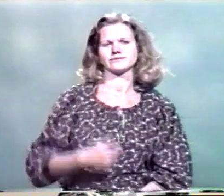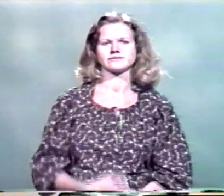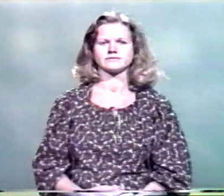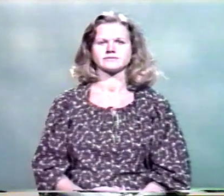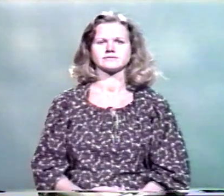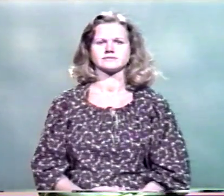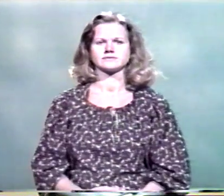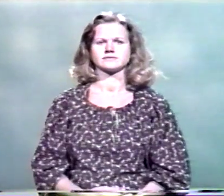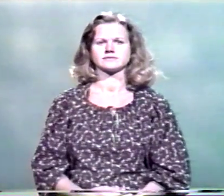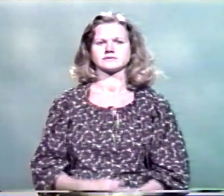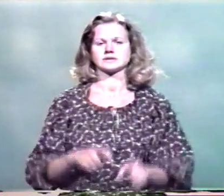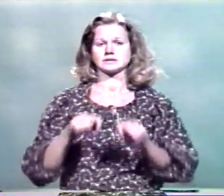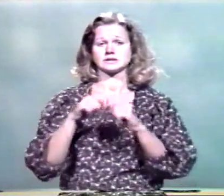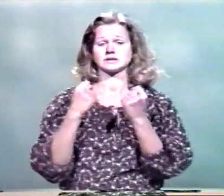The team itself.